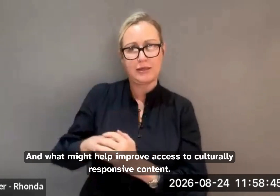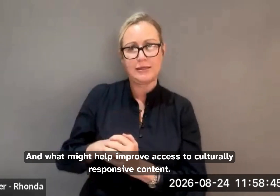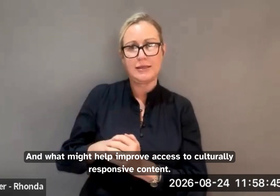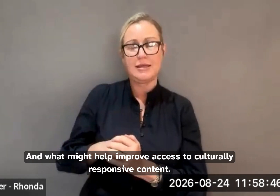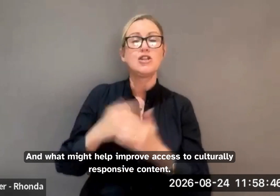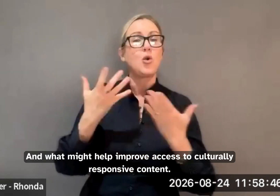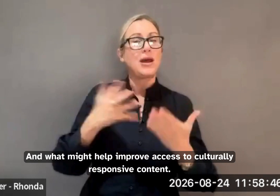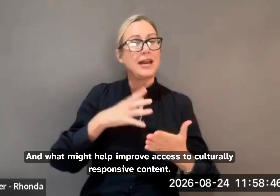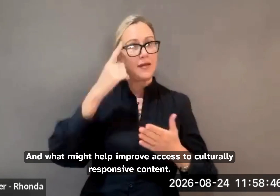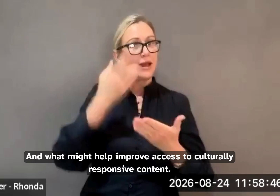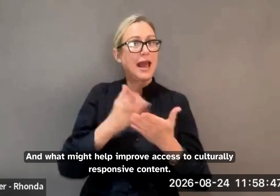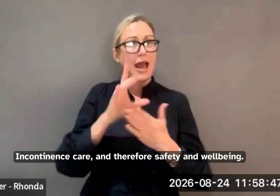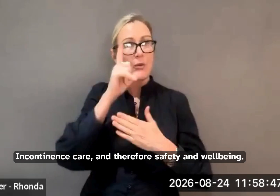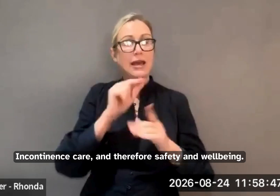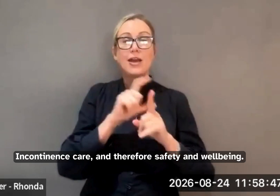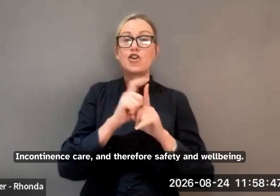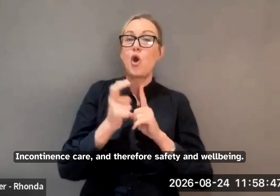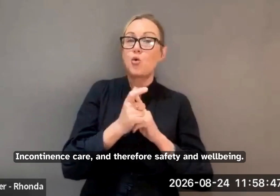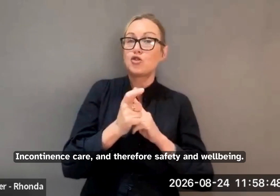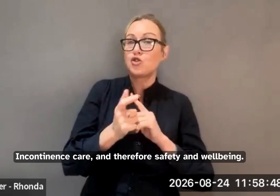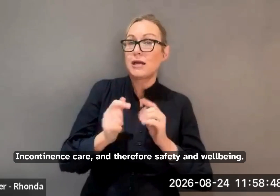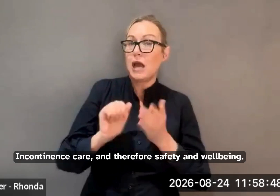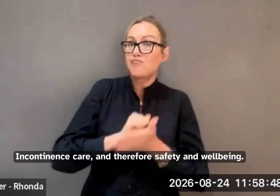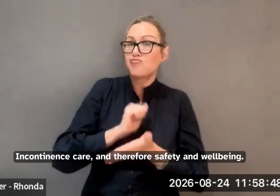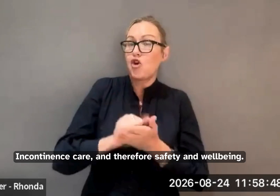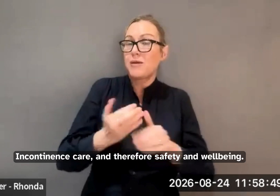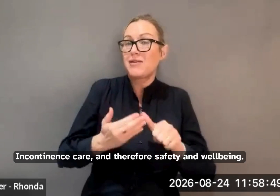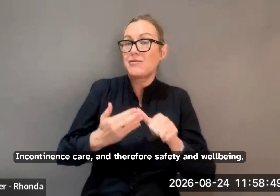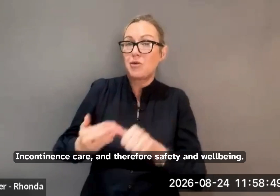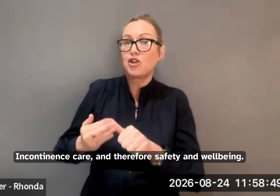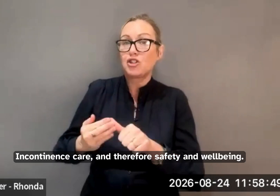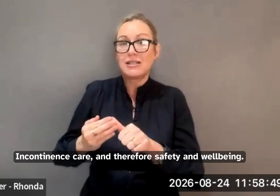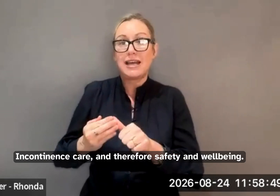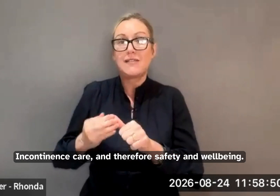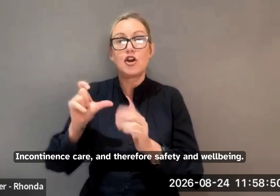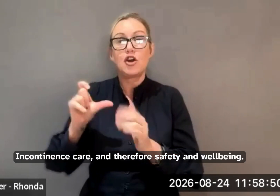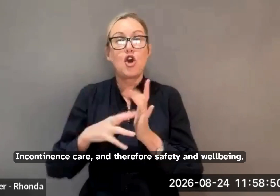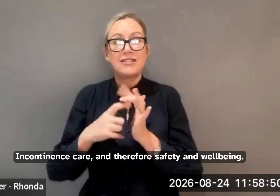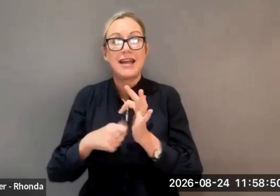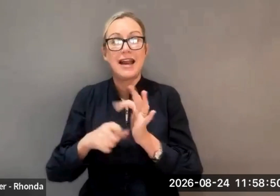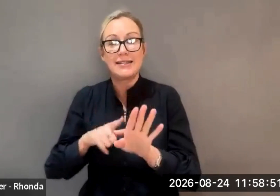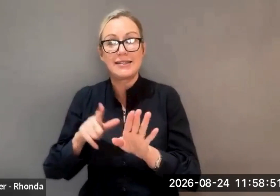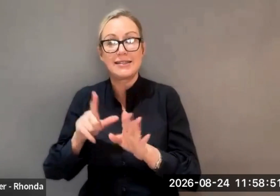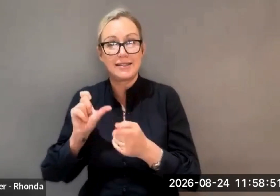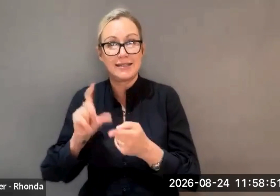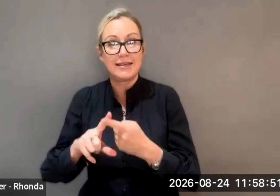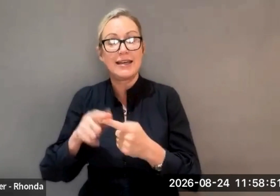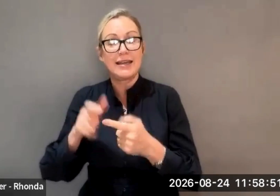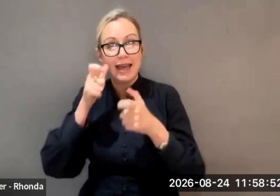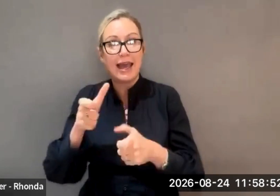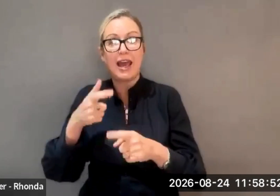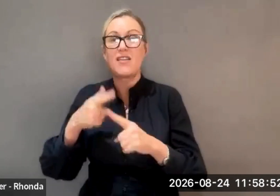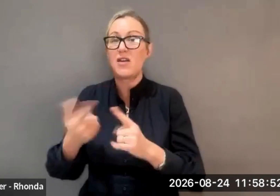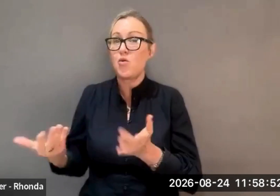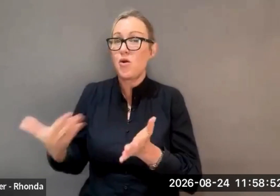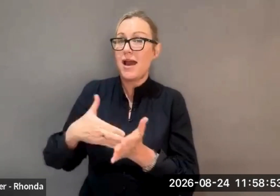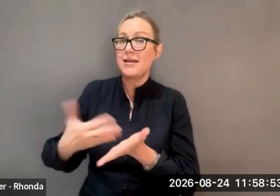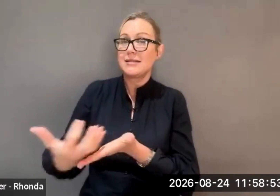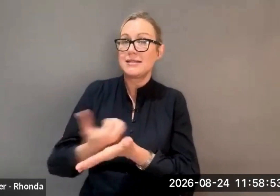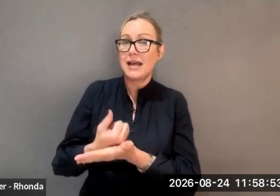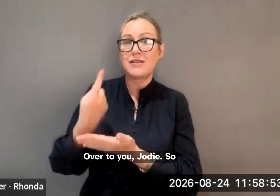access to culturally responsive continence care and therefore safety and well-being.